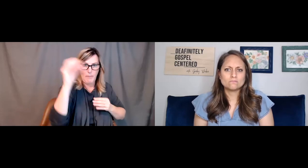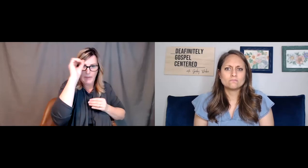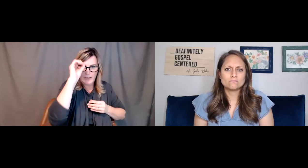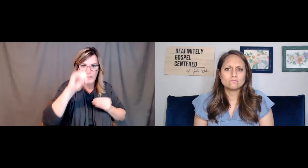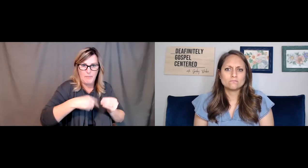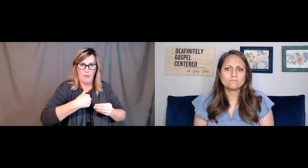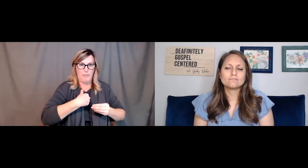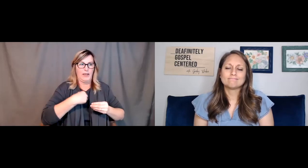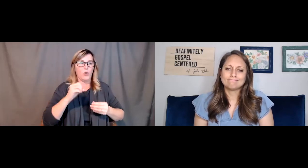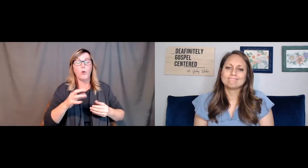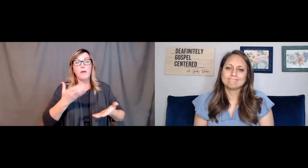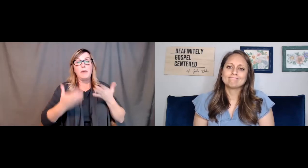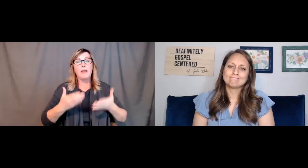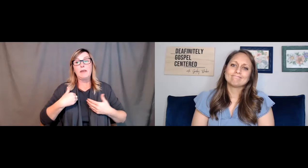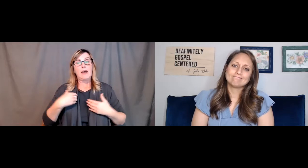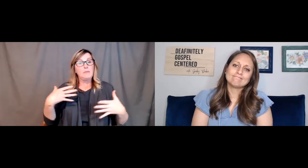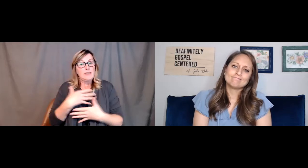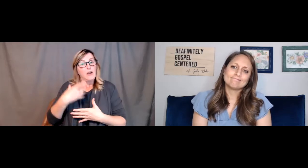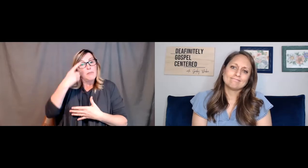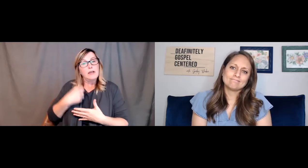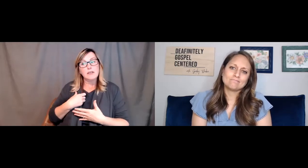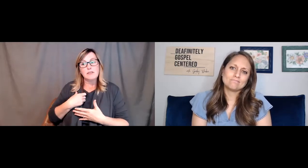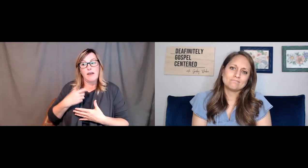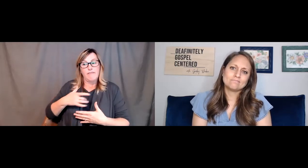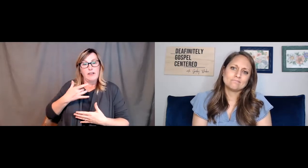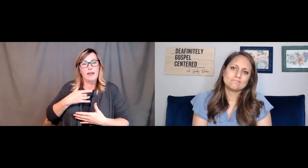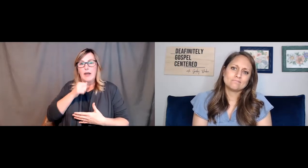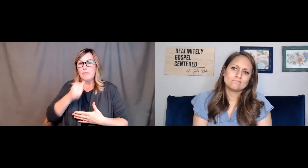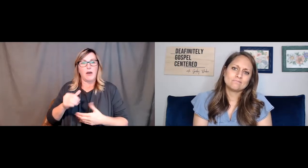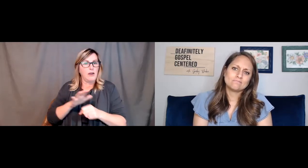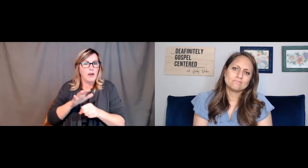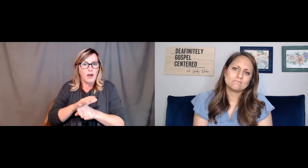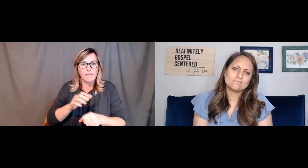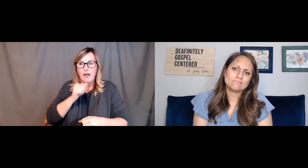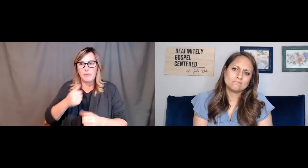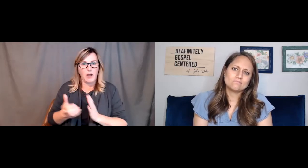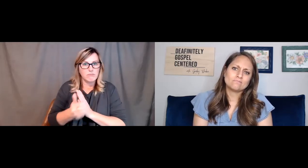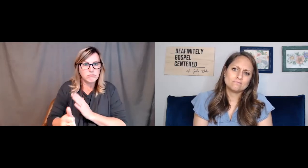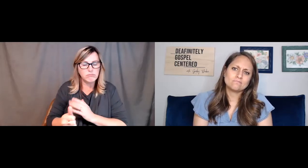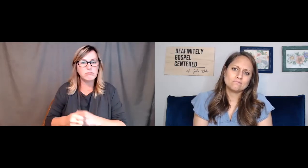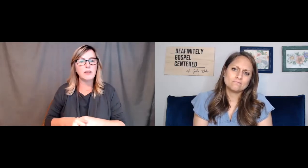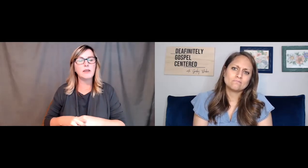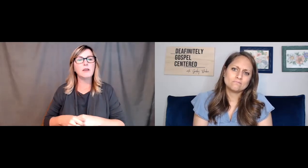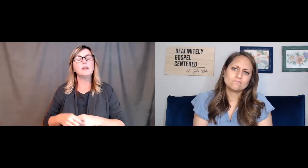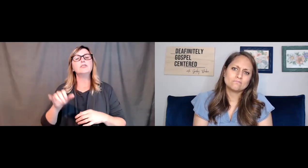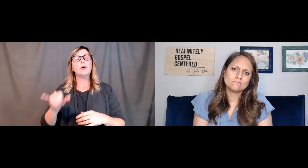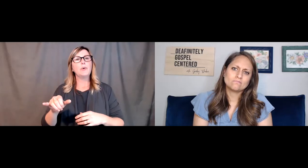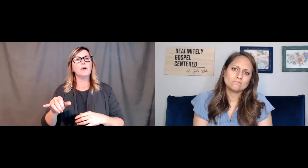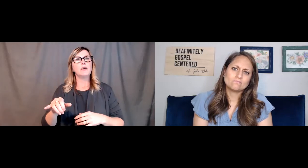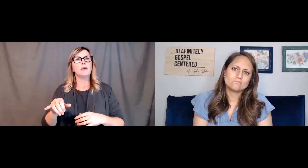fearful of what maybe other people may think of me, or maybe I think I'm not good